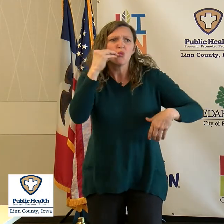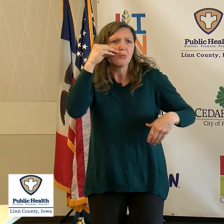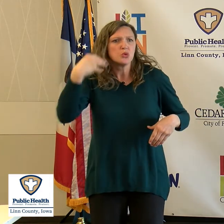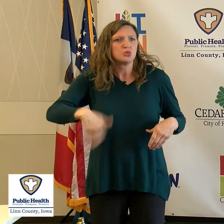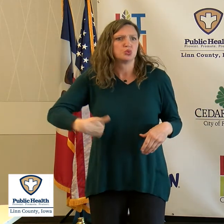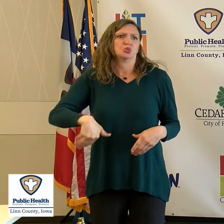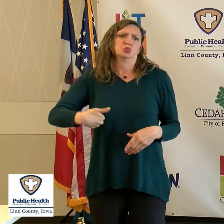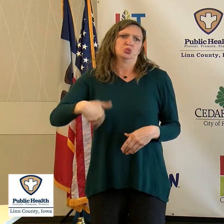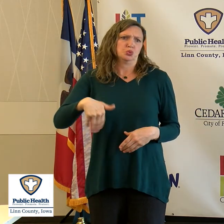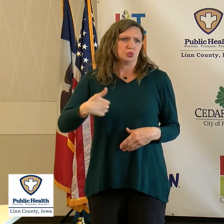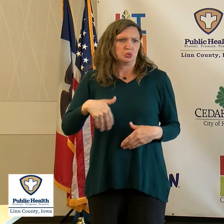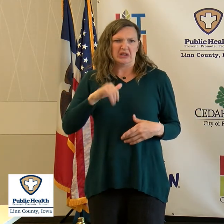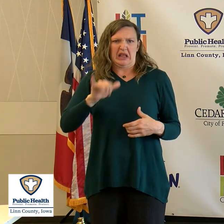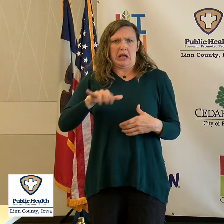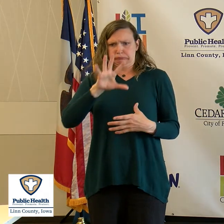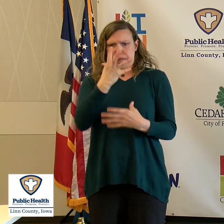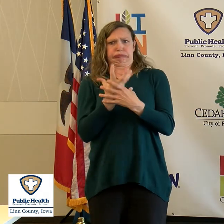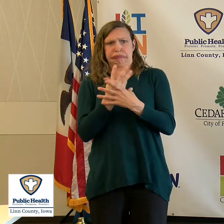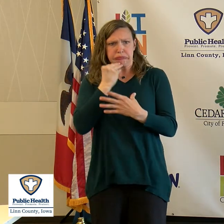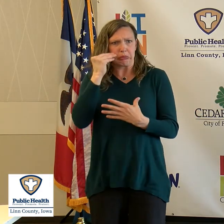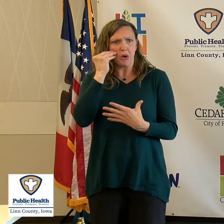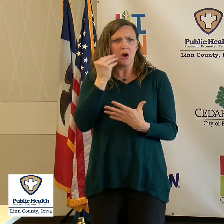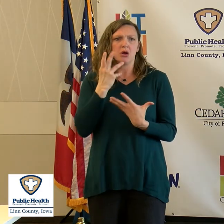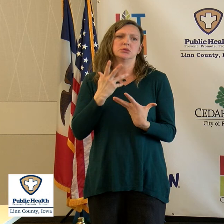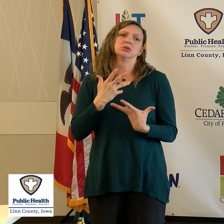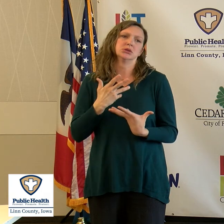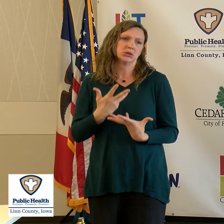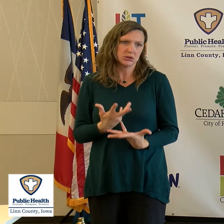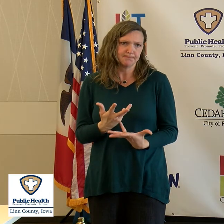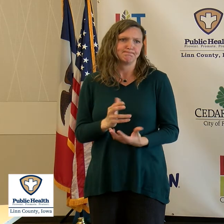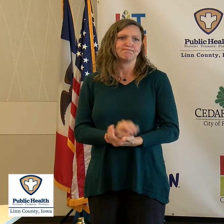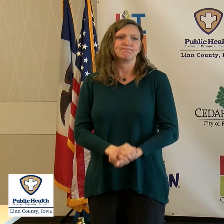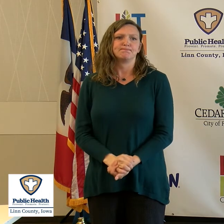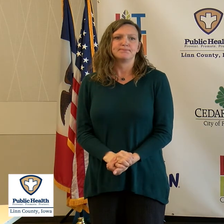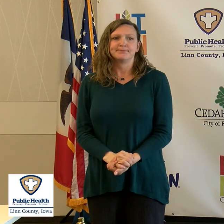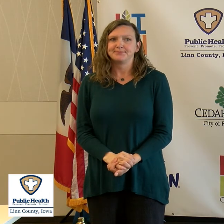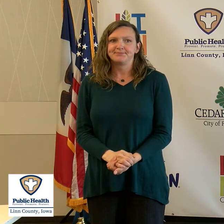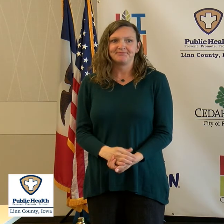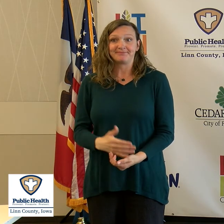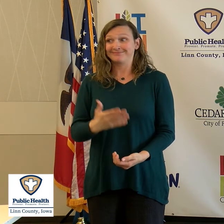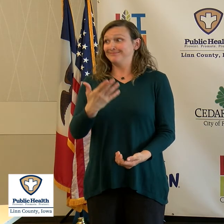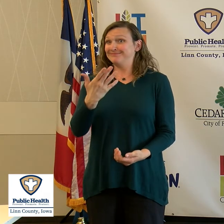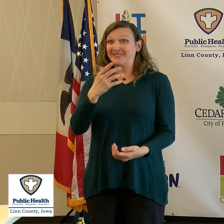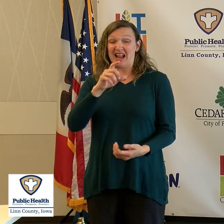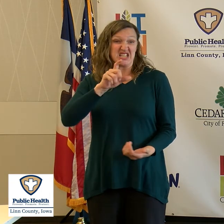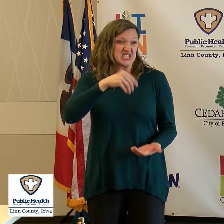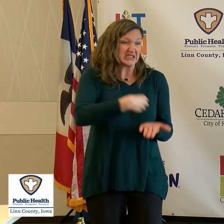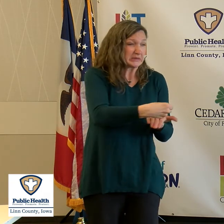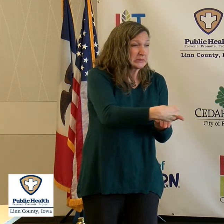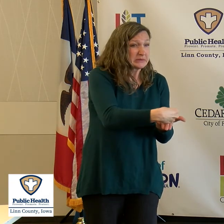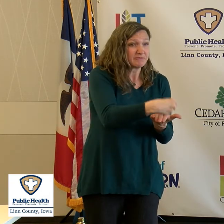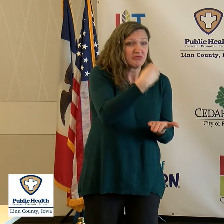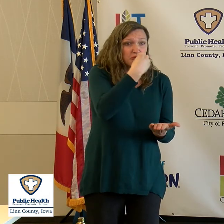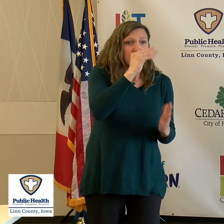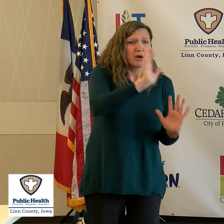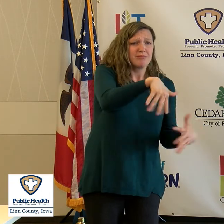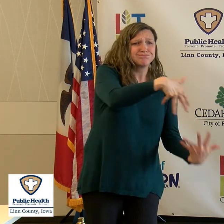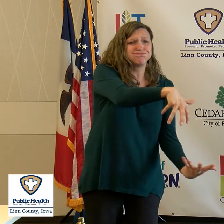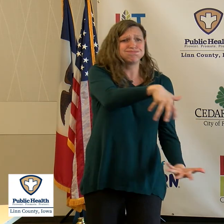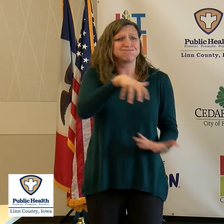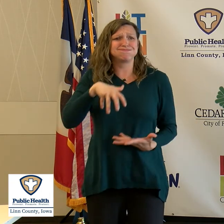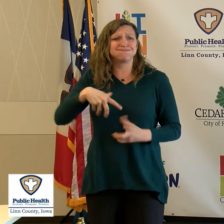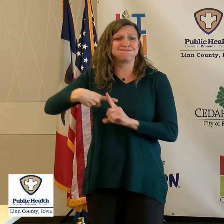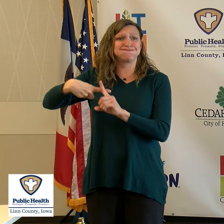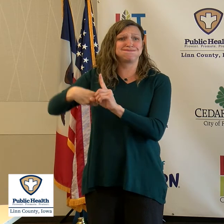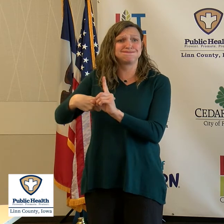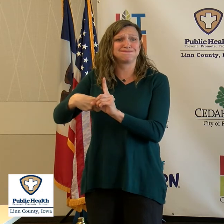a luxury. Being able to buy groceries to keep the house stocked for a month is a luxury. I bring